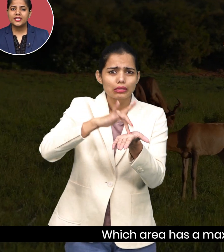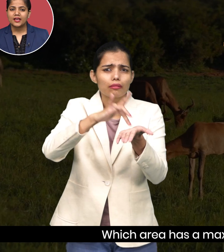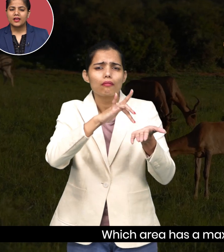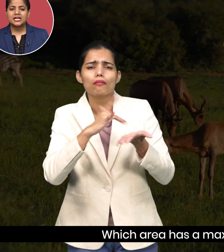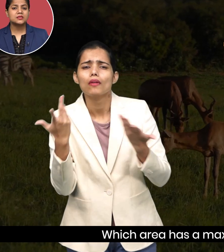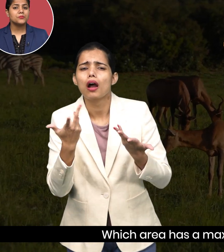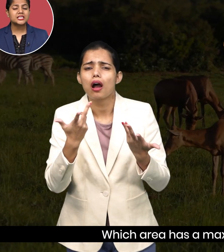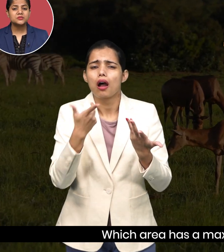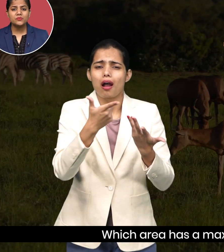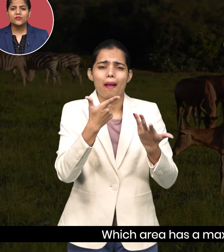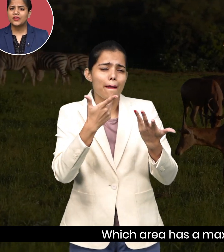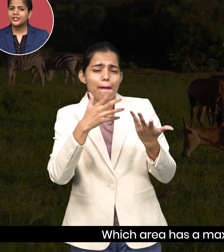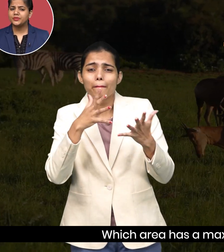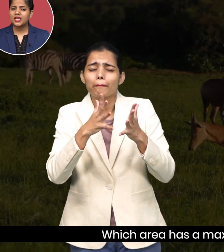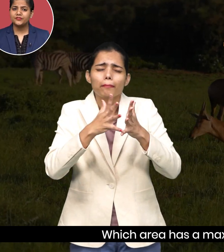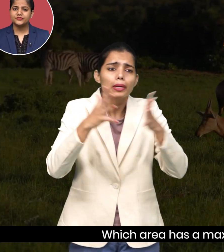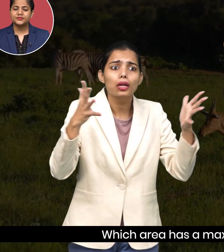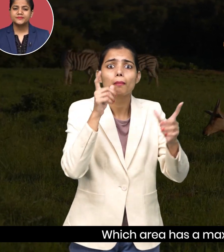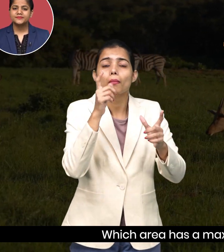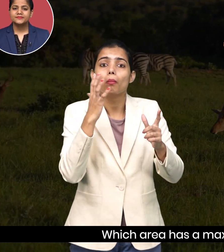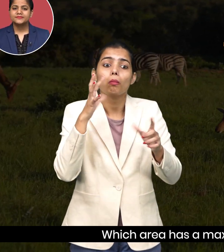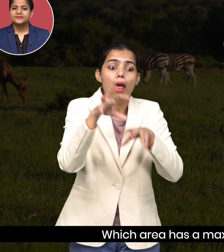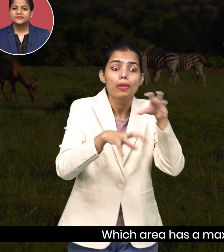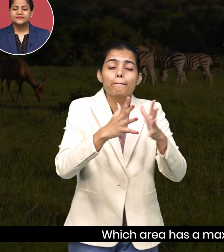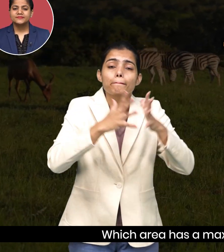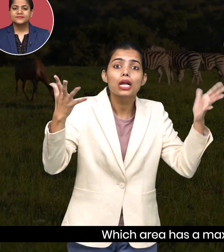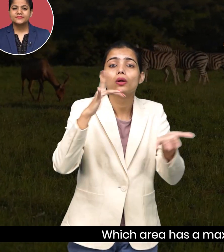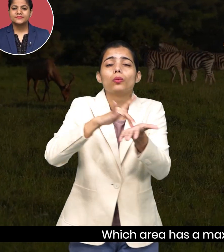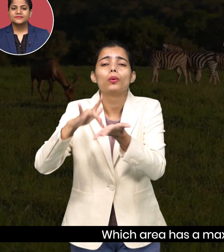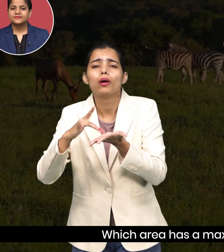Which area has a maximum of animal life?